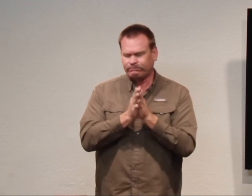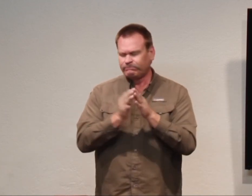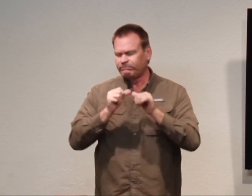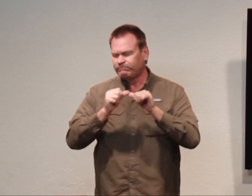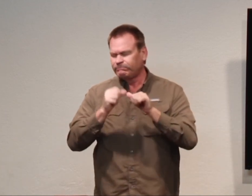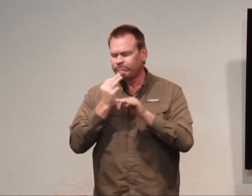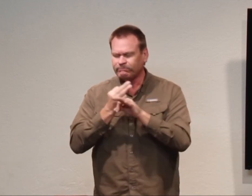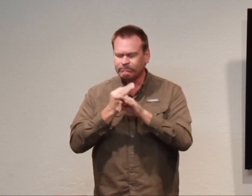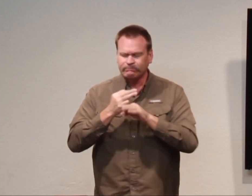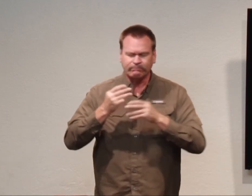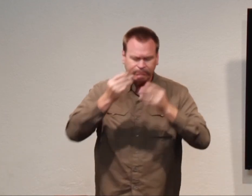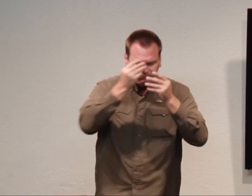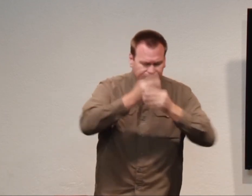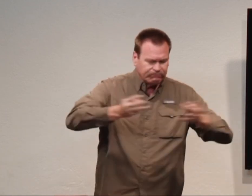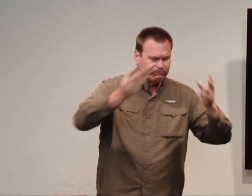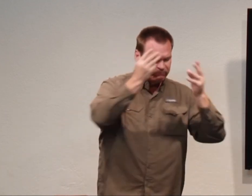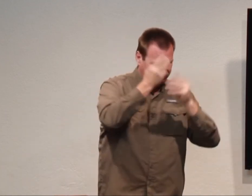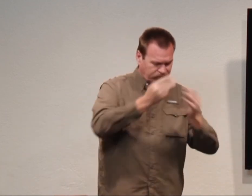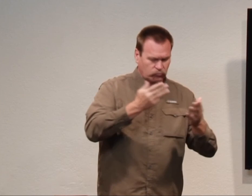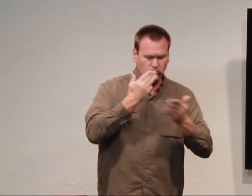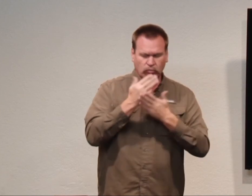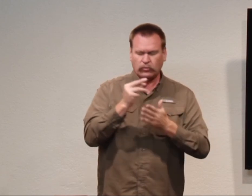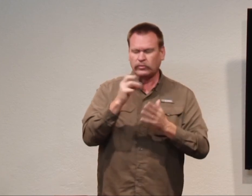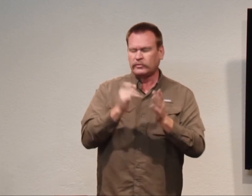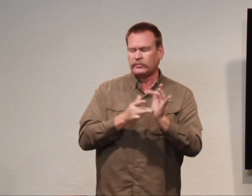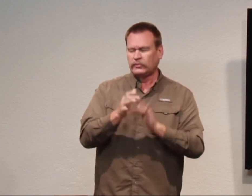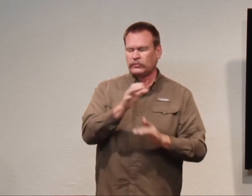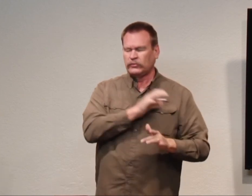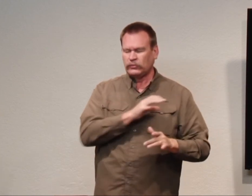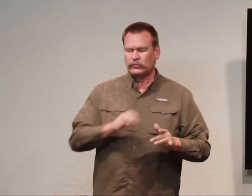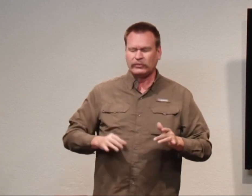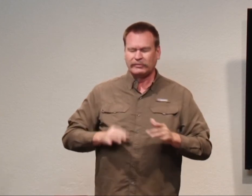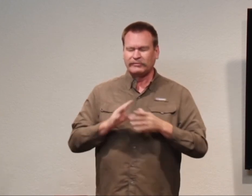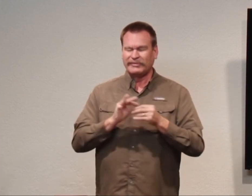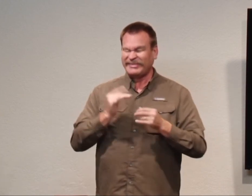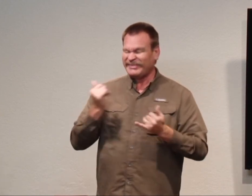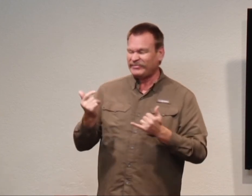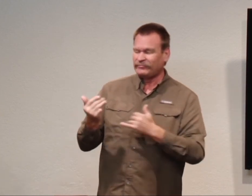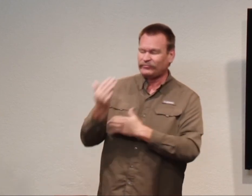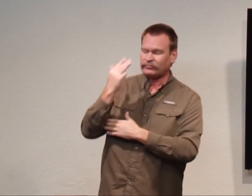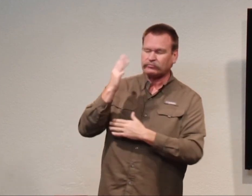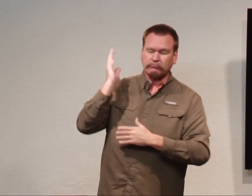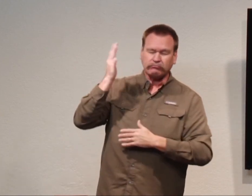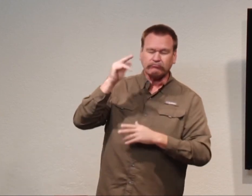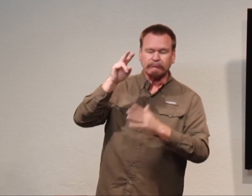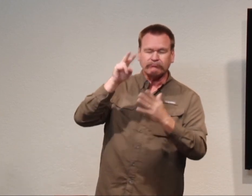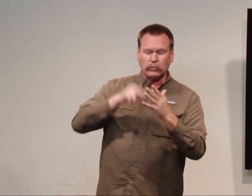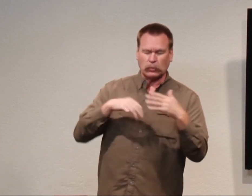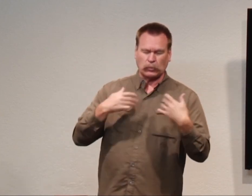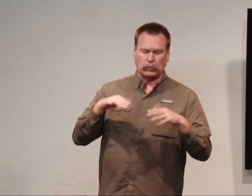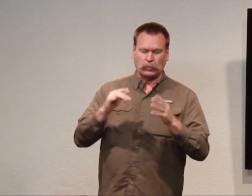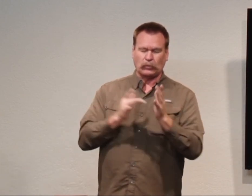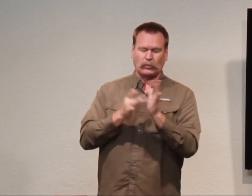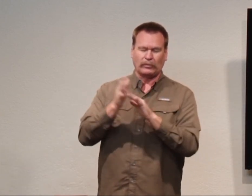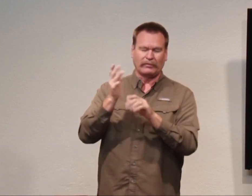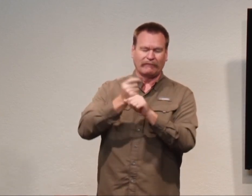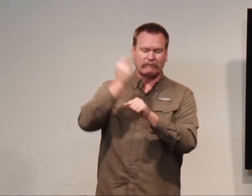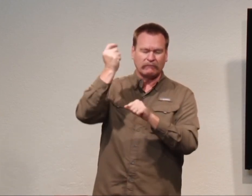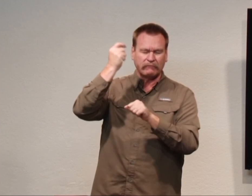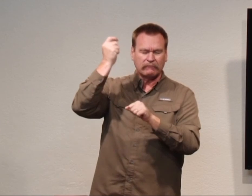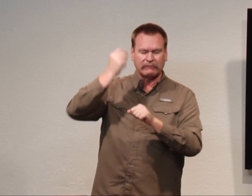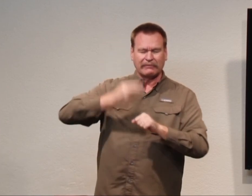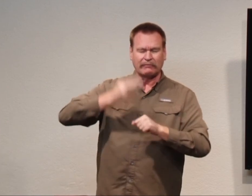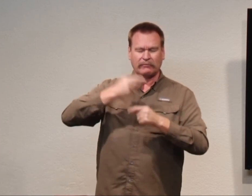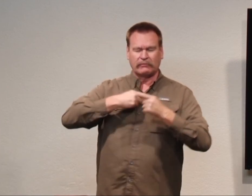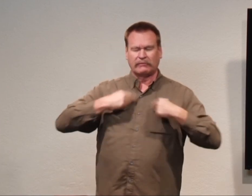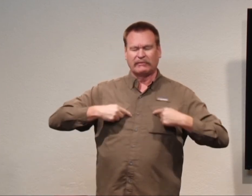help us to keep motivated and just faithfully serve you, and just share the good news with Jesus Christ.